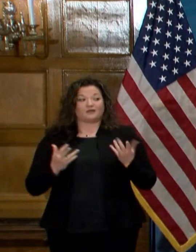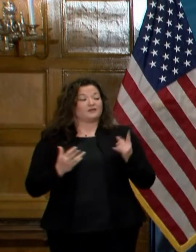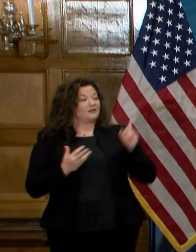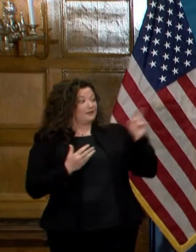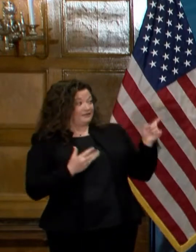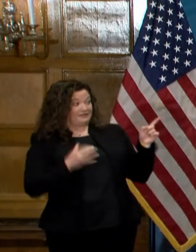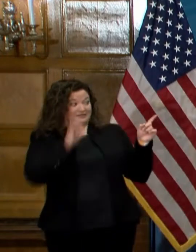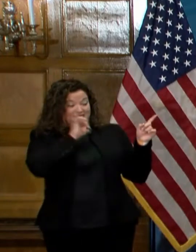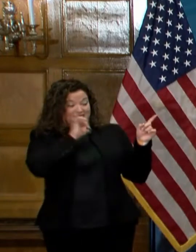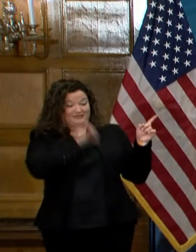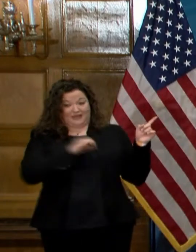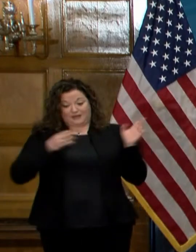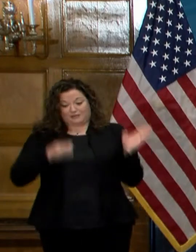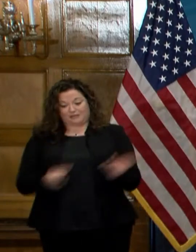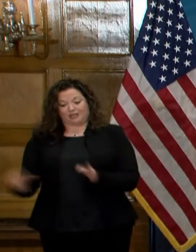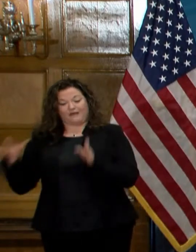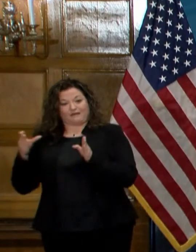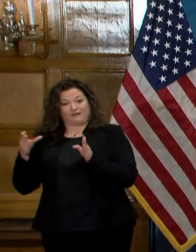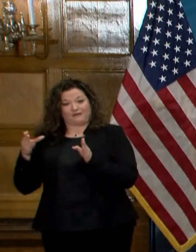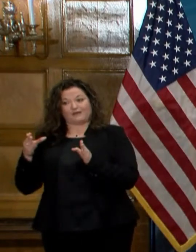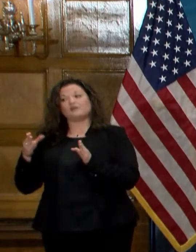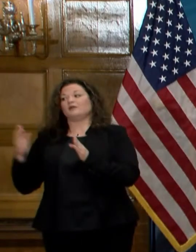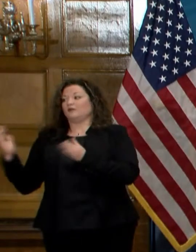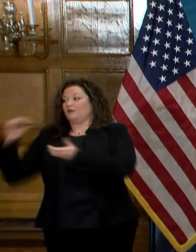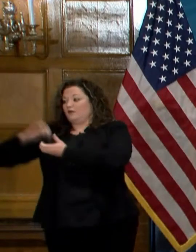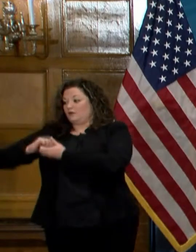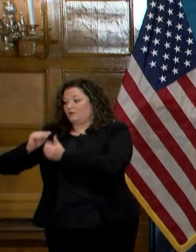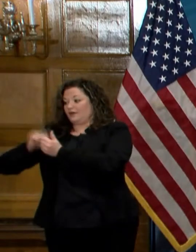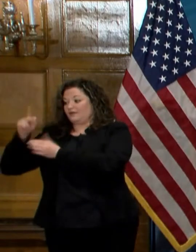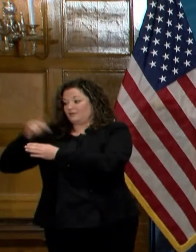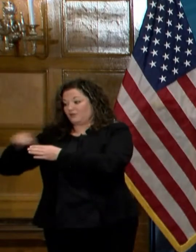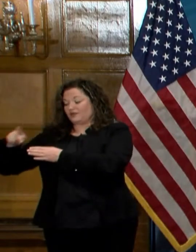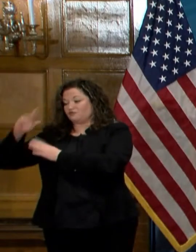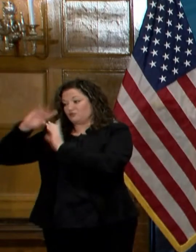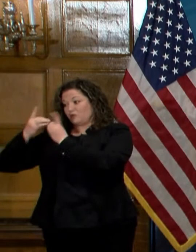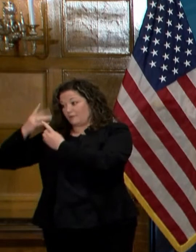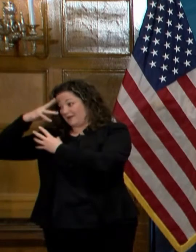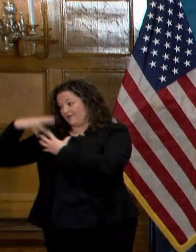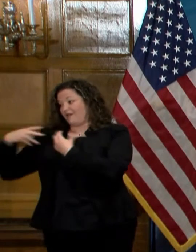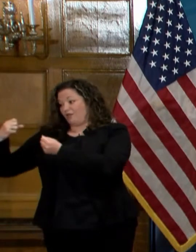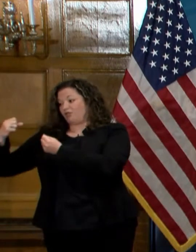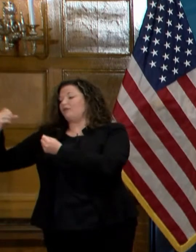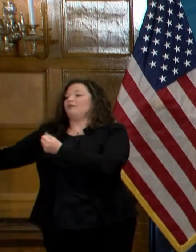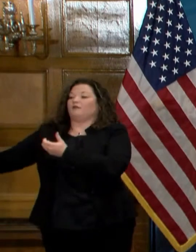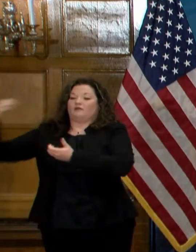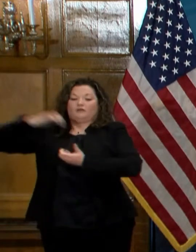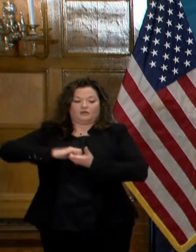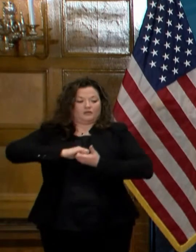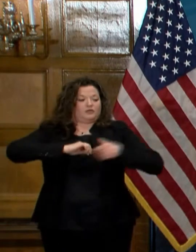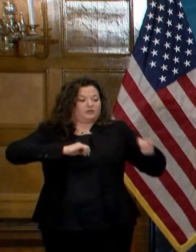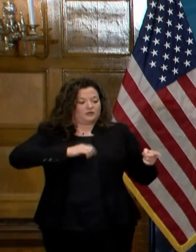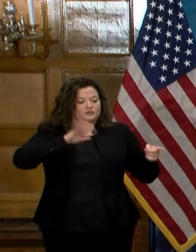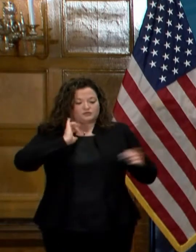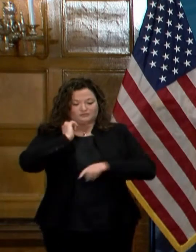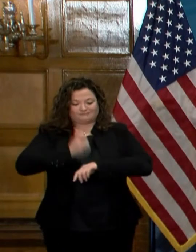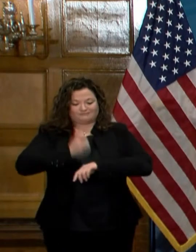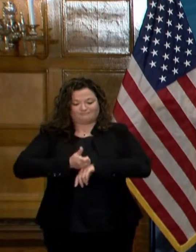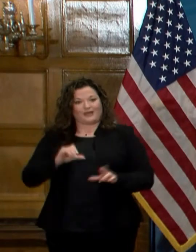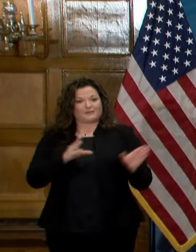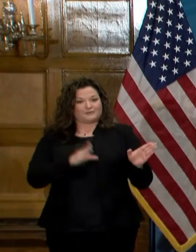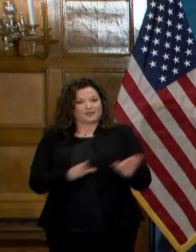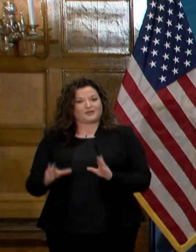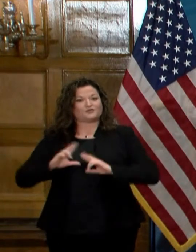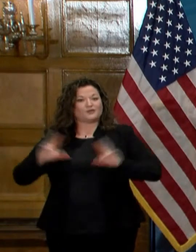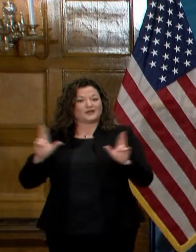implement with our professionals at the Department of Health the plan that it will be